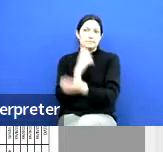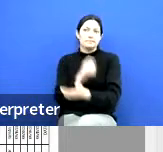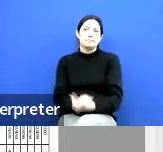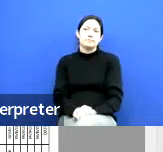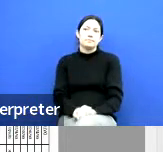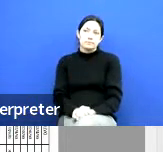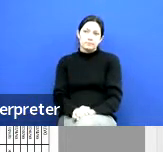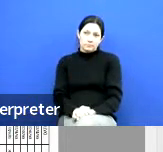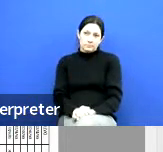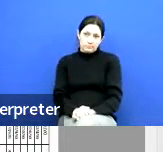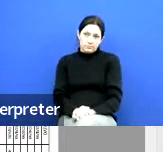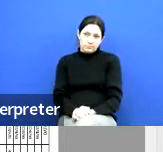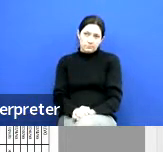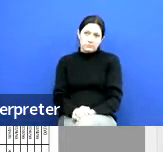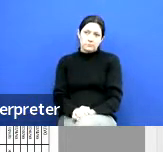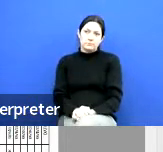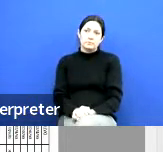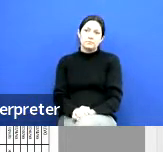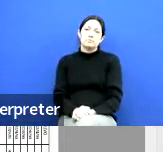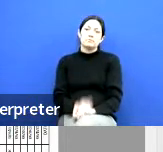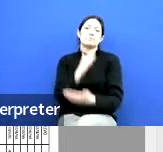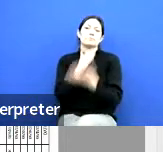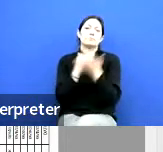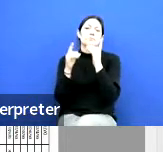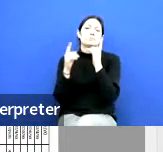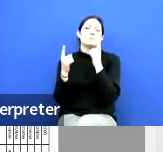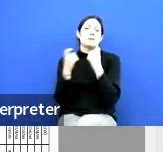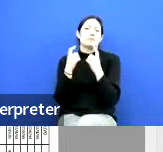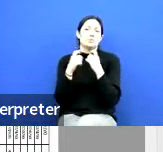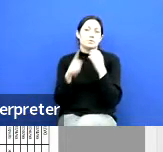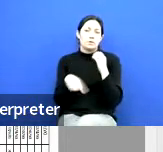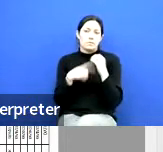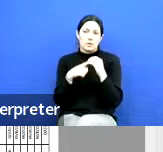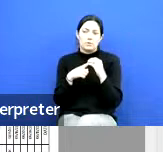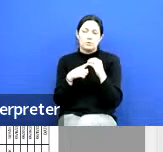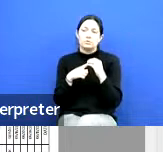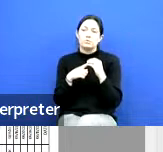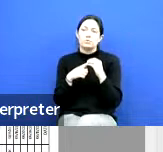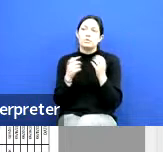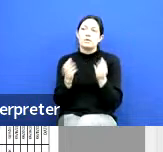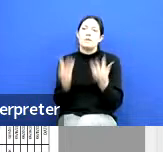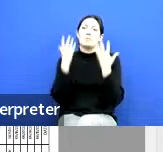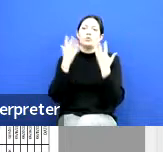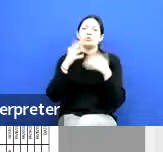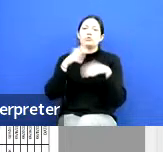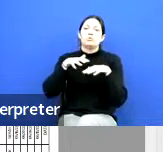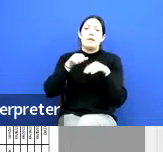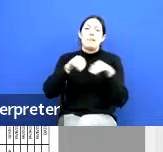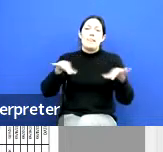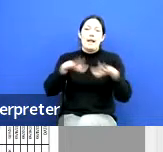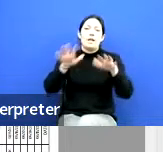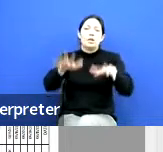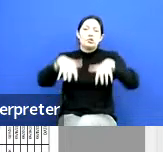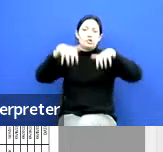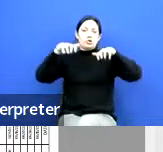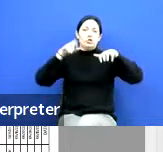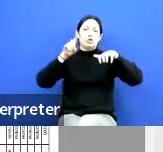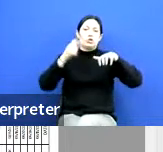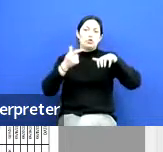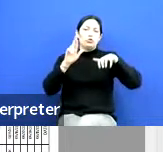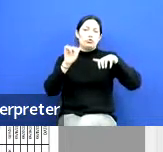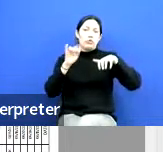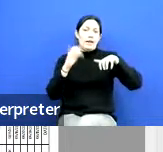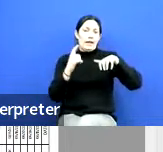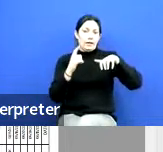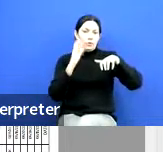There was questions brought up about how much regrading is going to be done. One of the